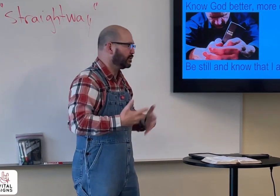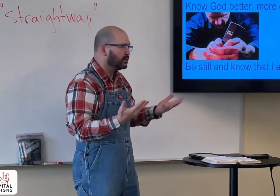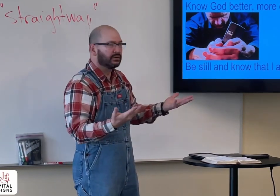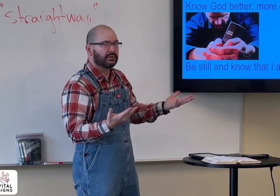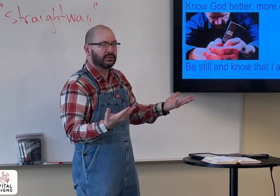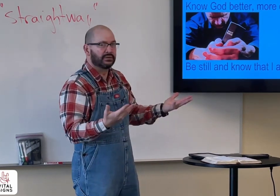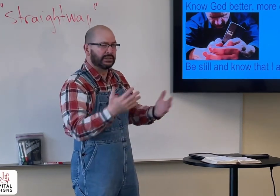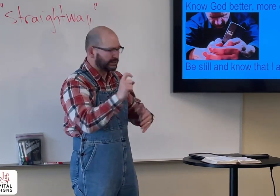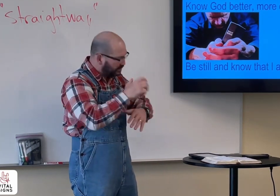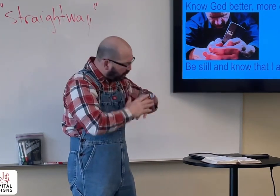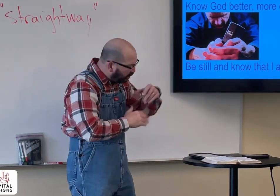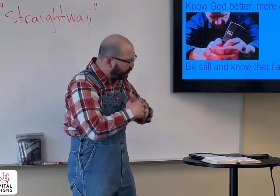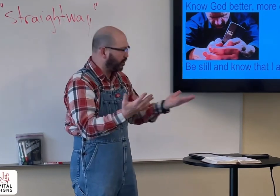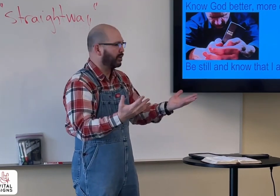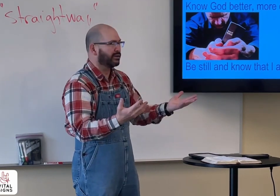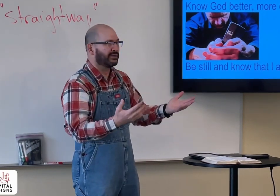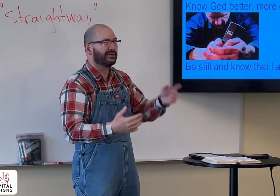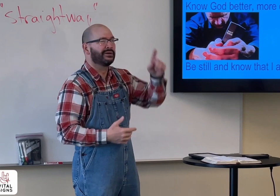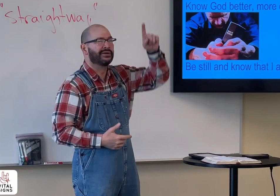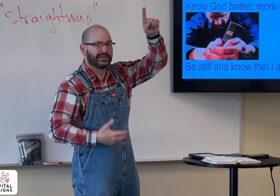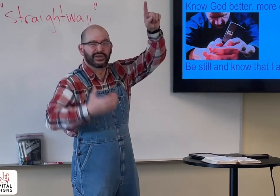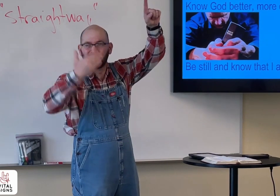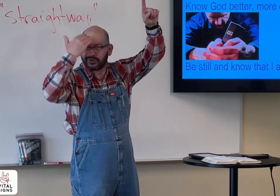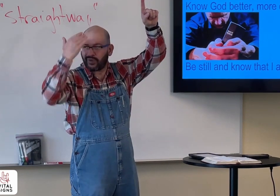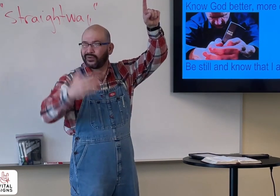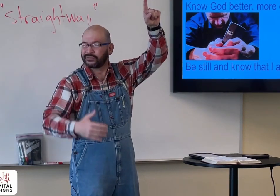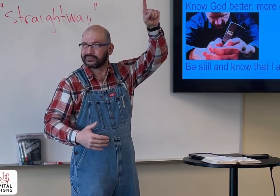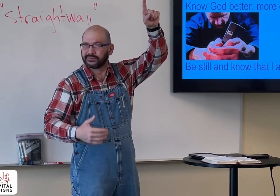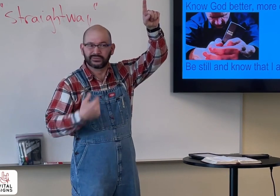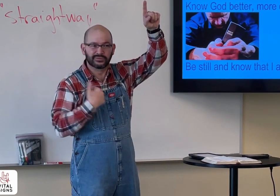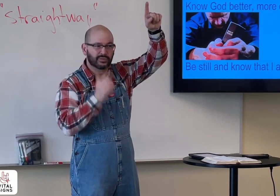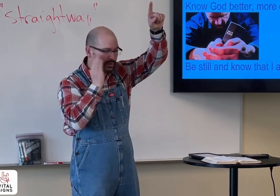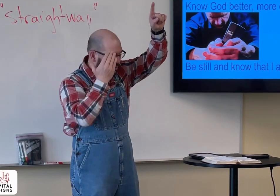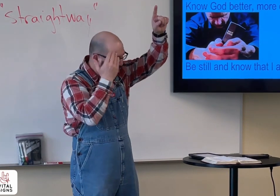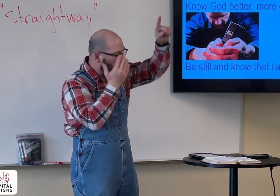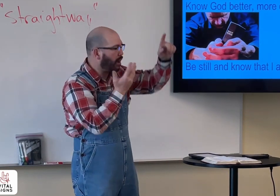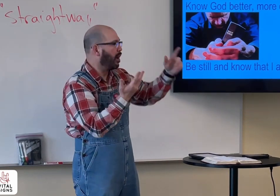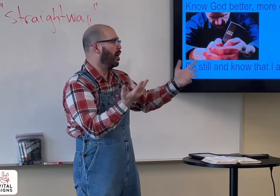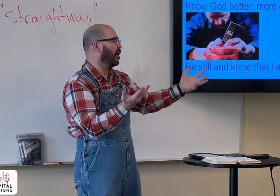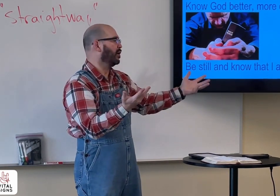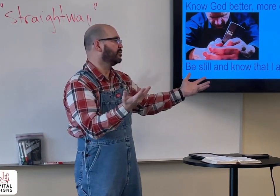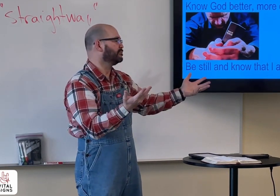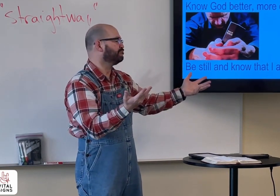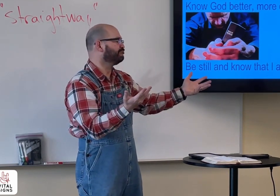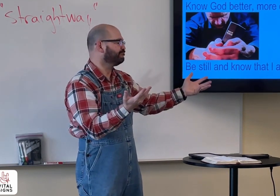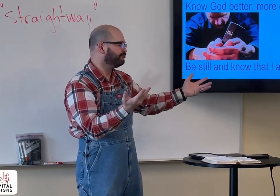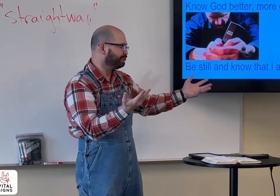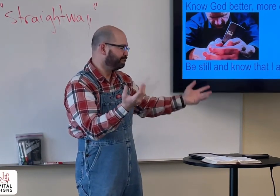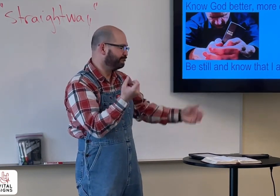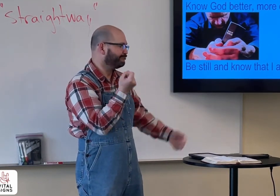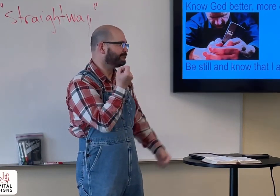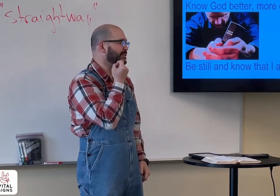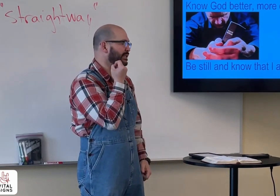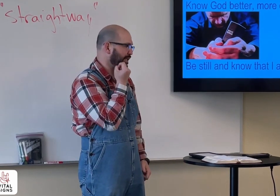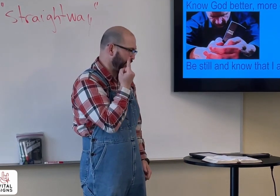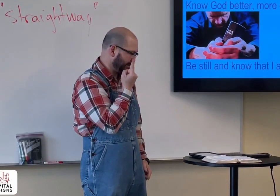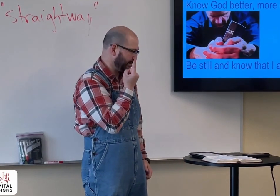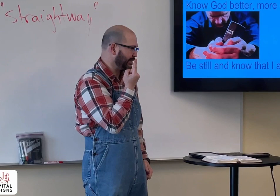salvation. They're hurting. They need comfort. And you'll know how to do that. You'll know how to serve them. Say,